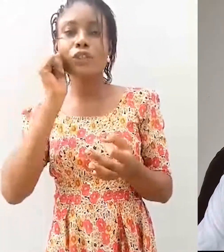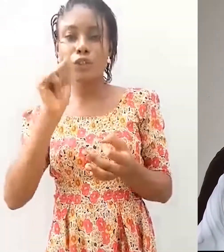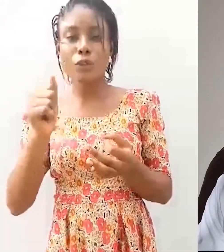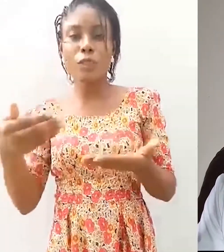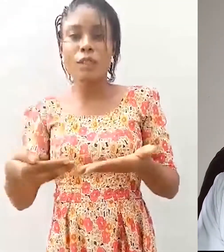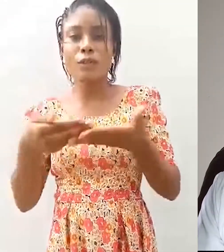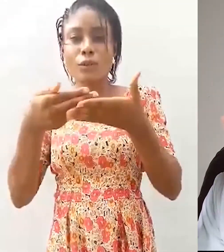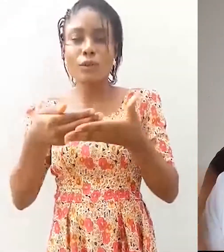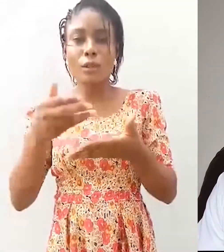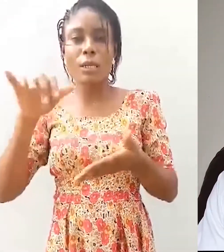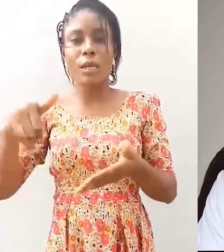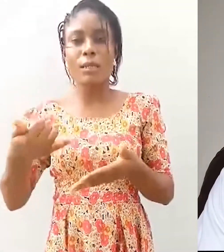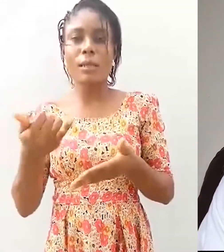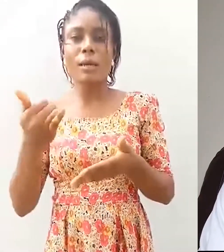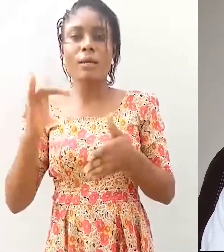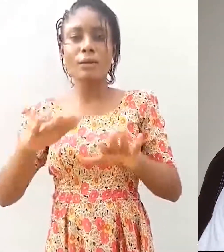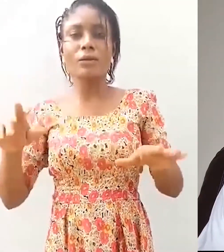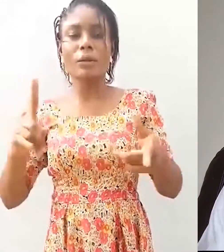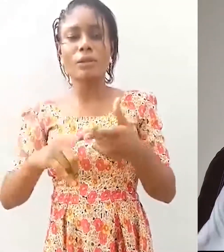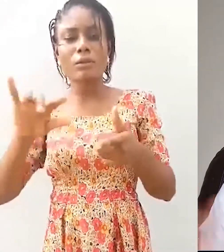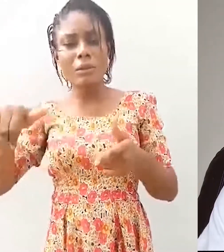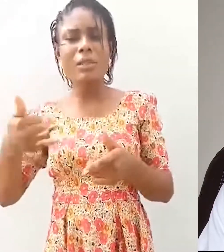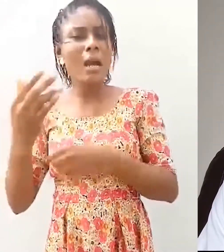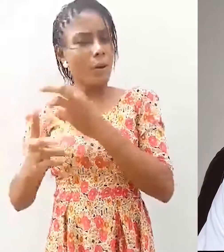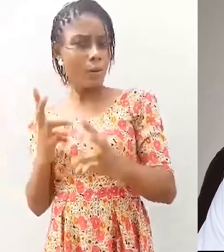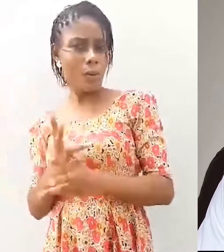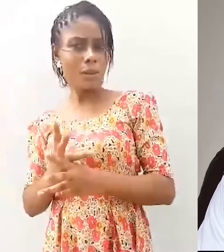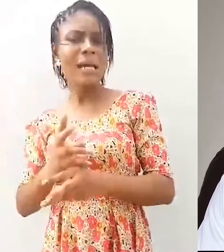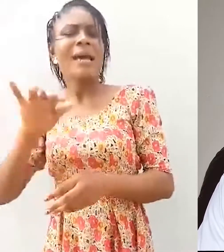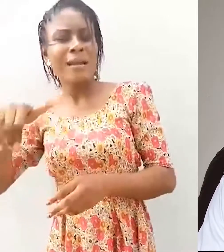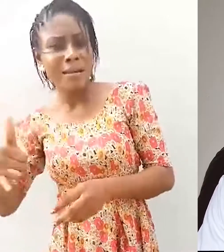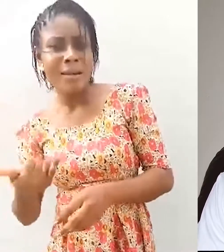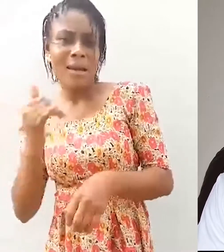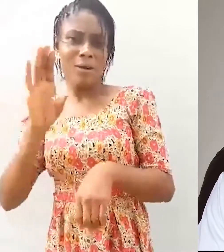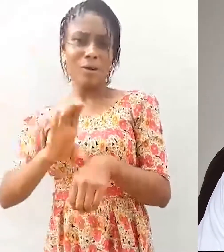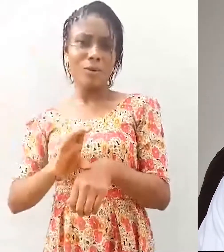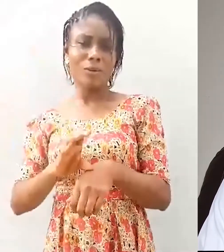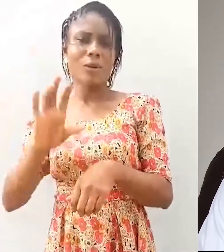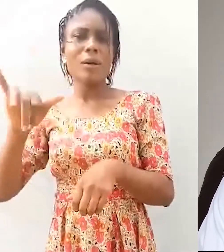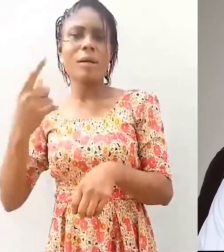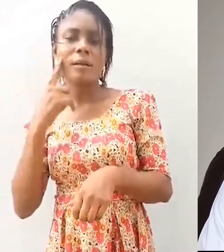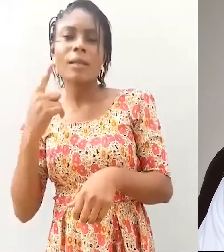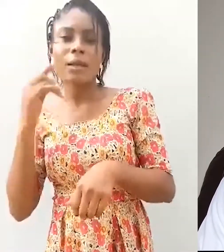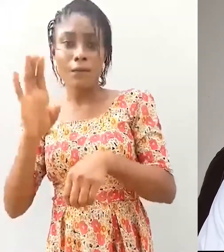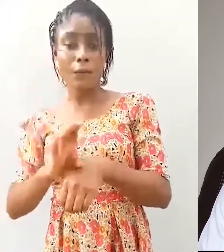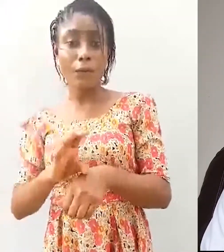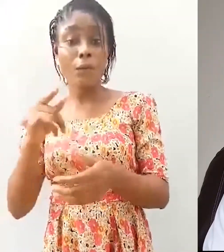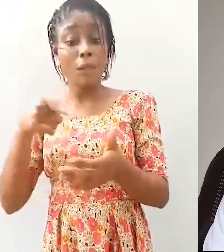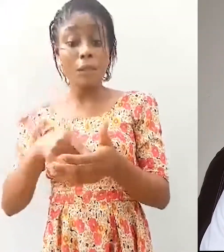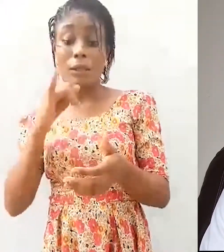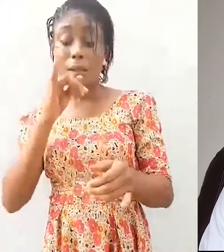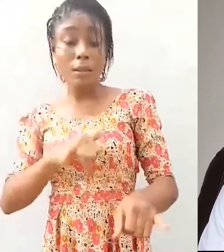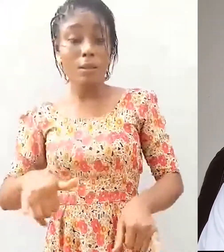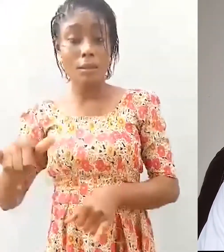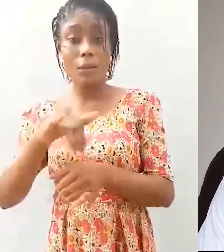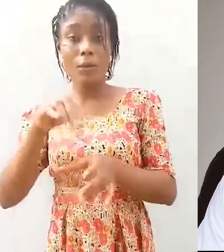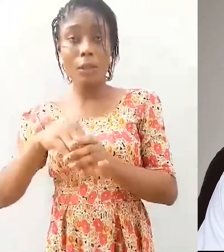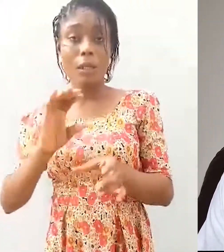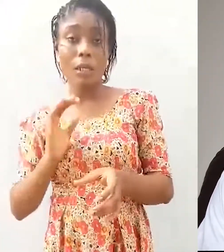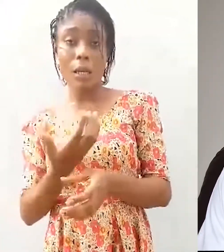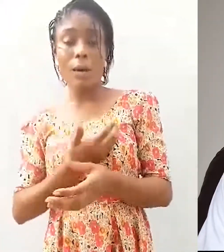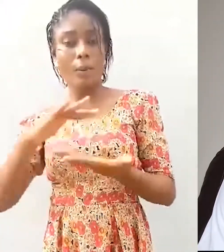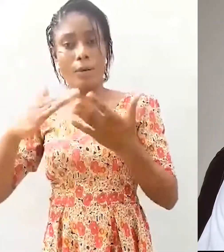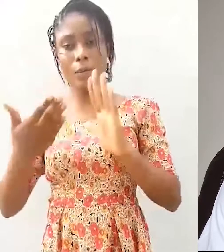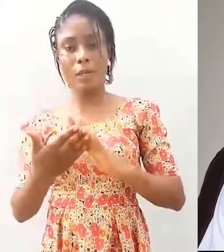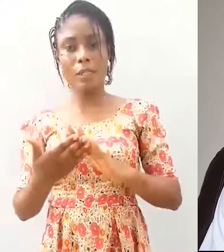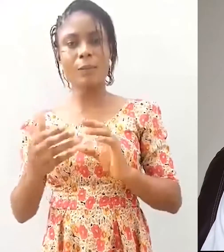So for that family, they should introduce their children to their world, to their culture. And